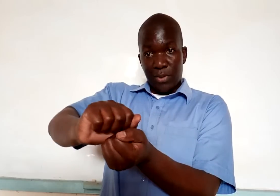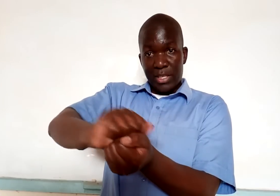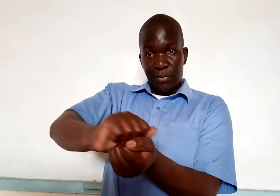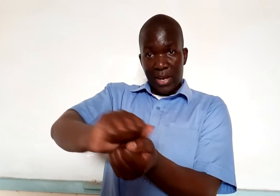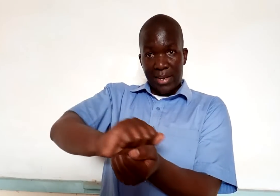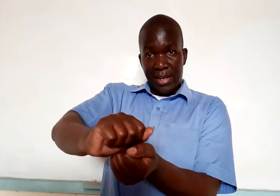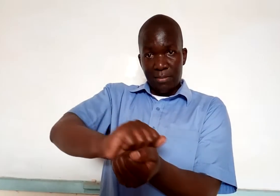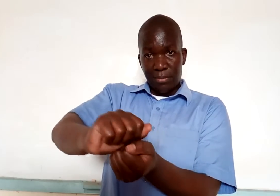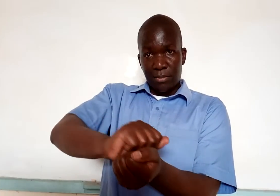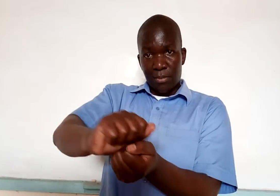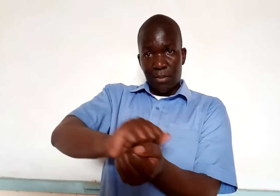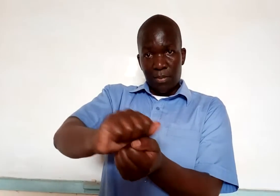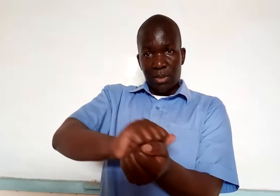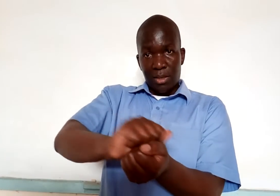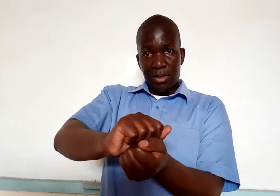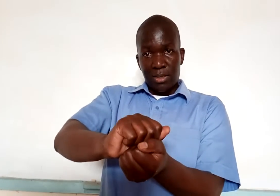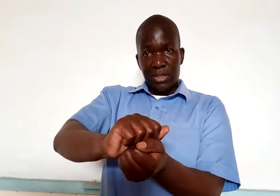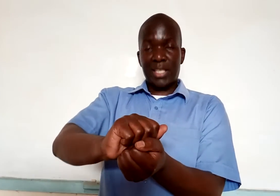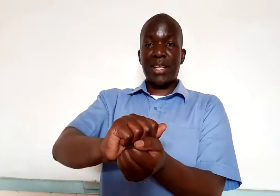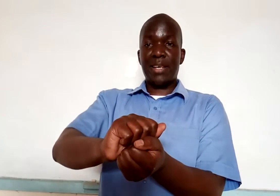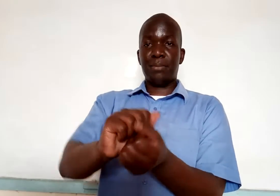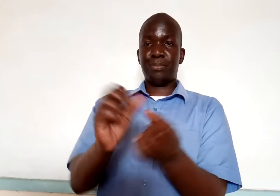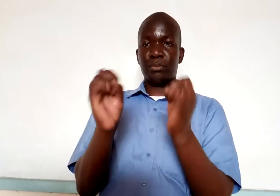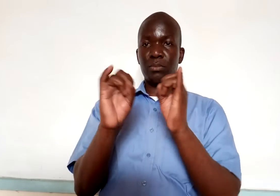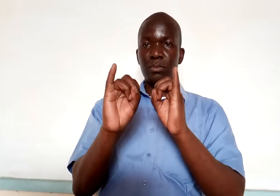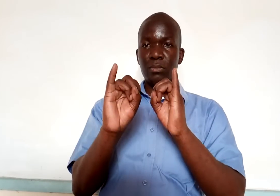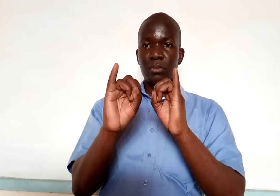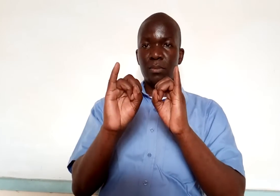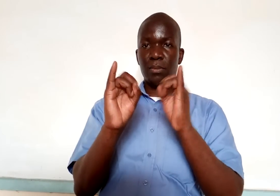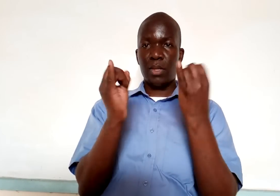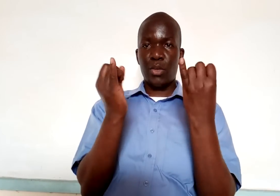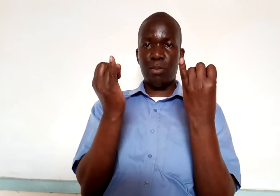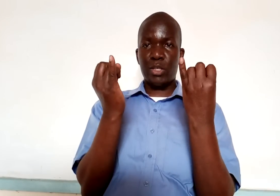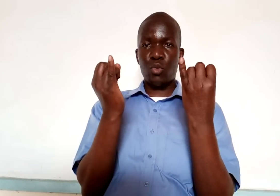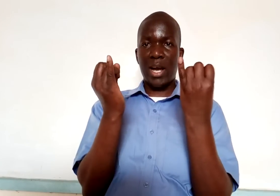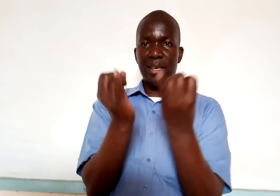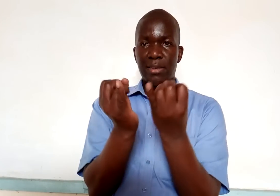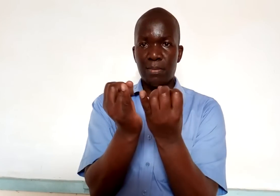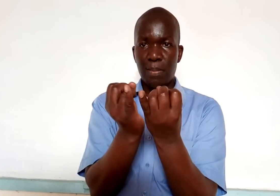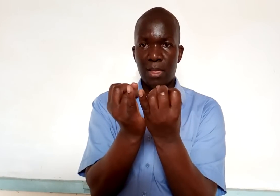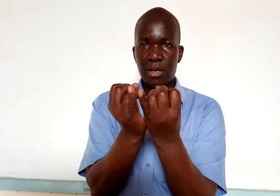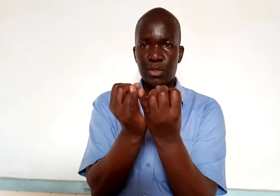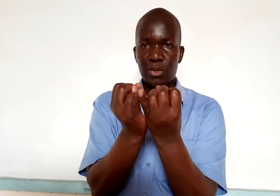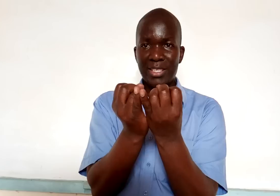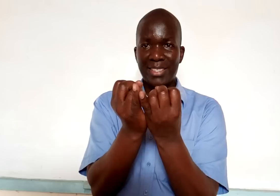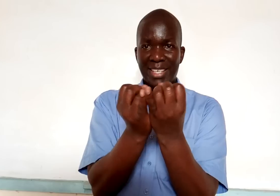this Friday. Saturday, you make two I, so this